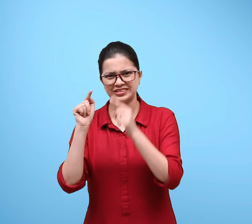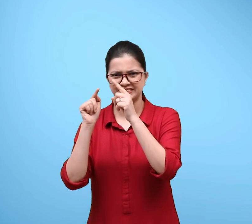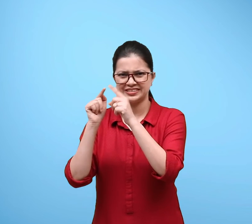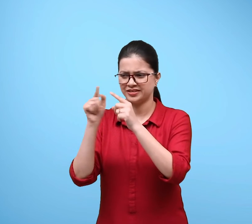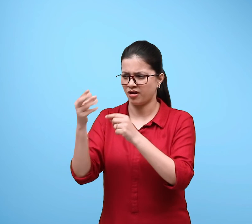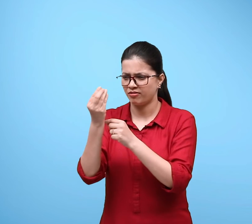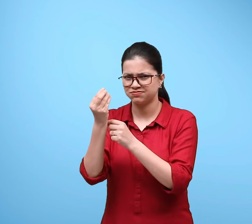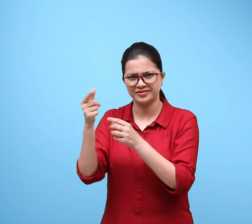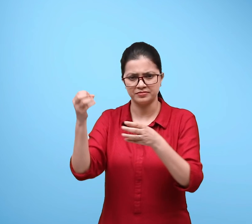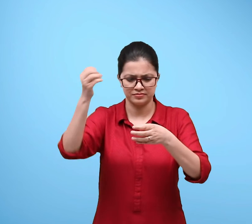Chalk dissolves in water.